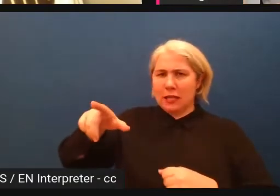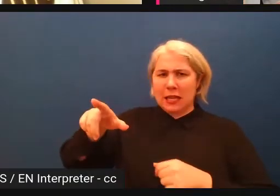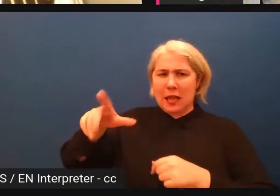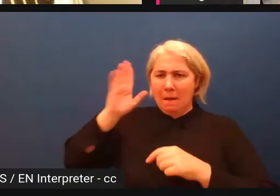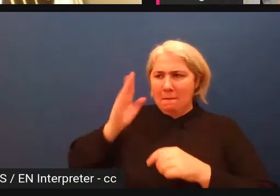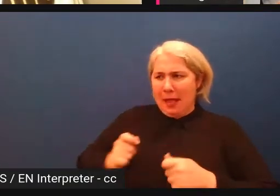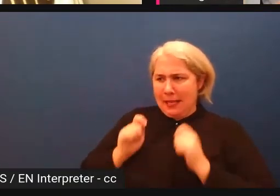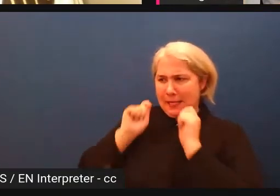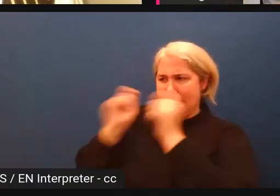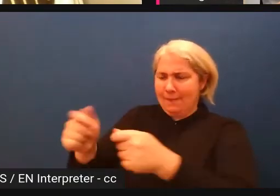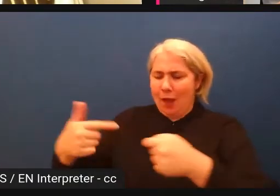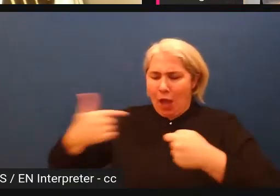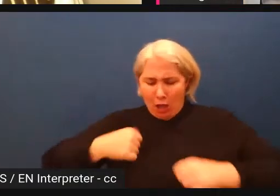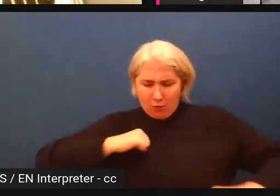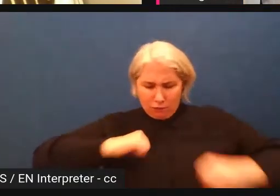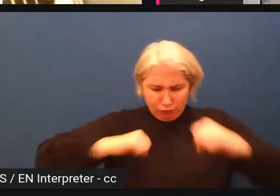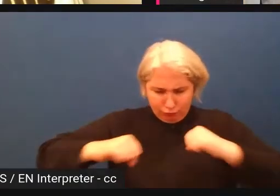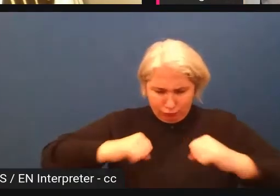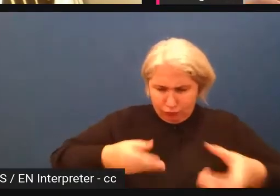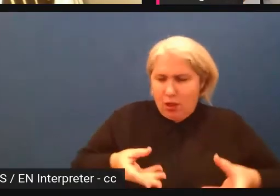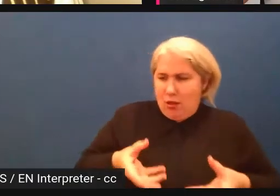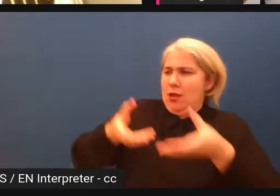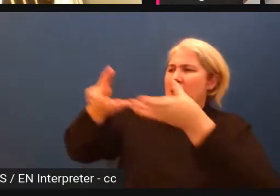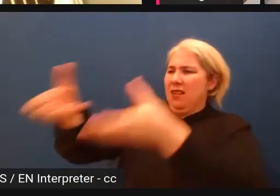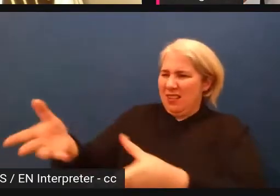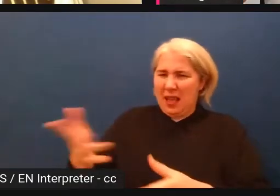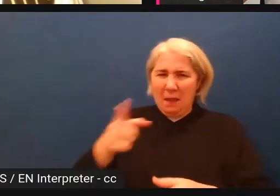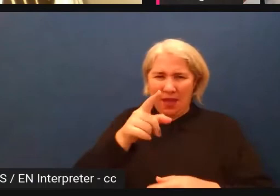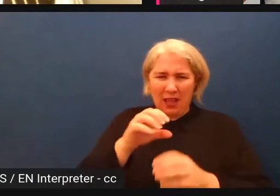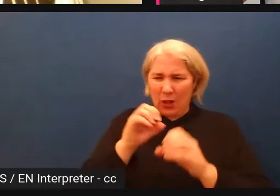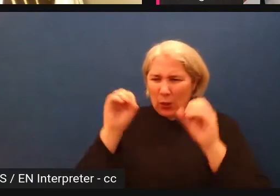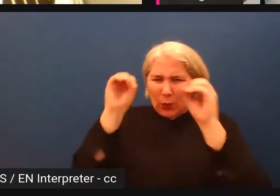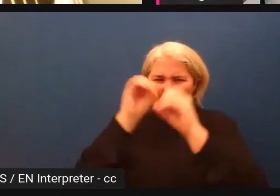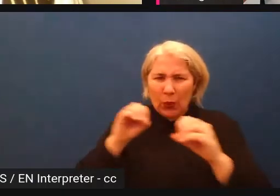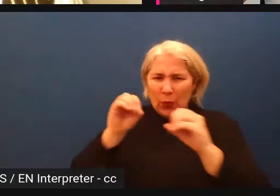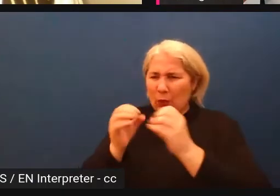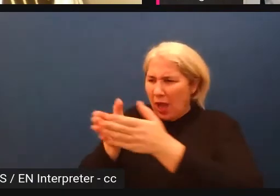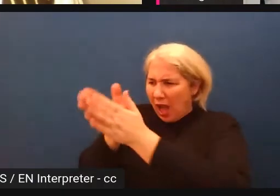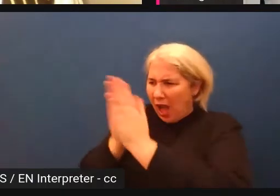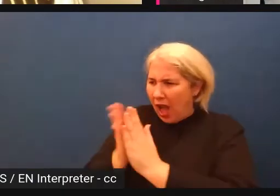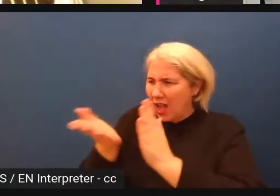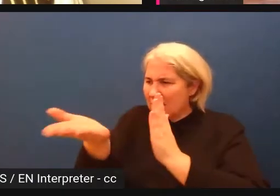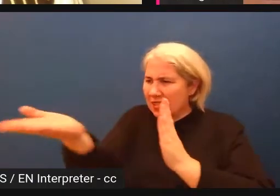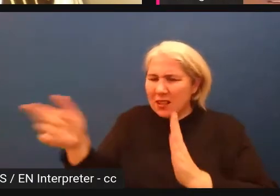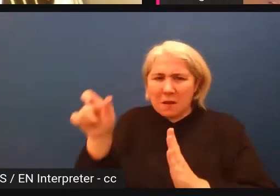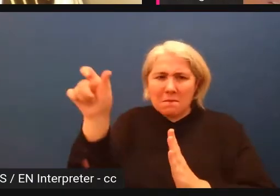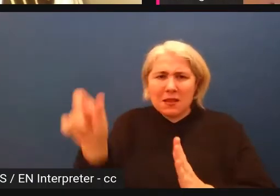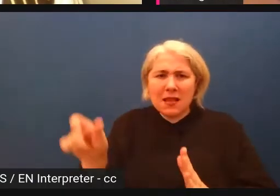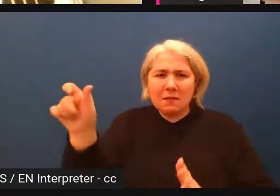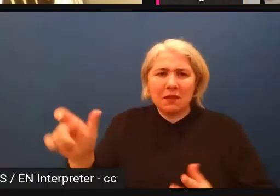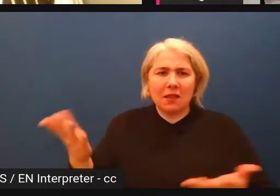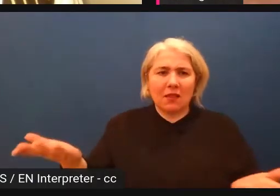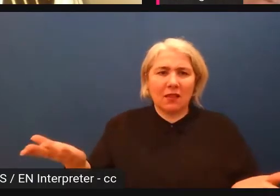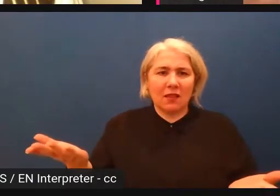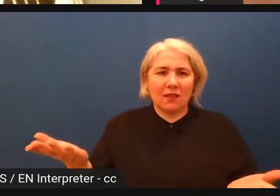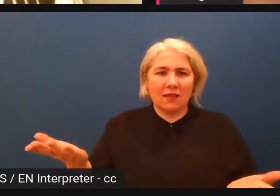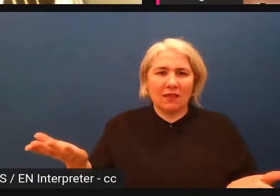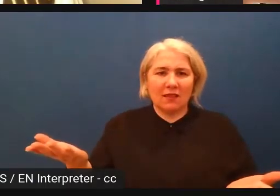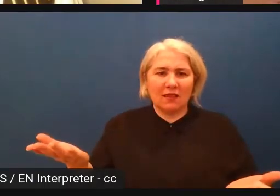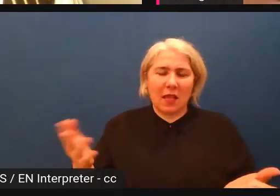local communities, you cannot have our money. And equally, that